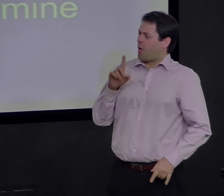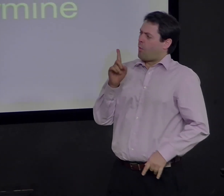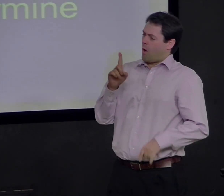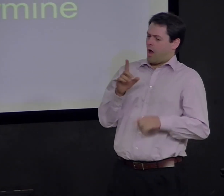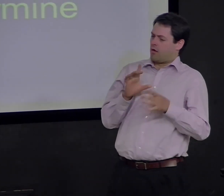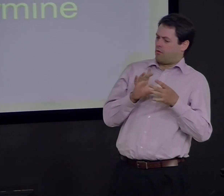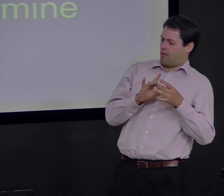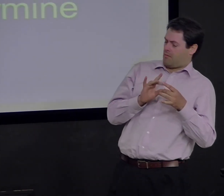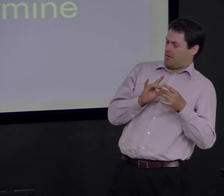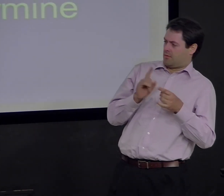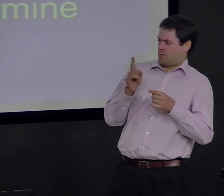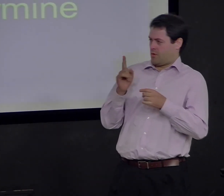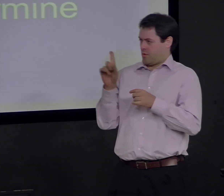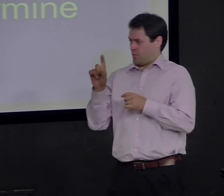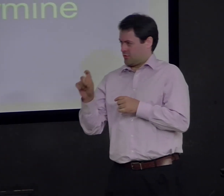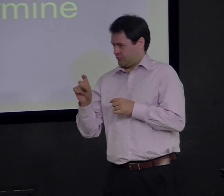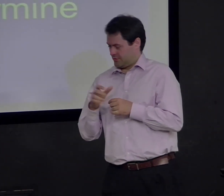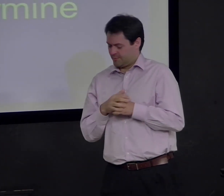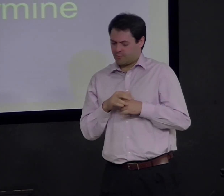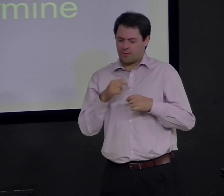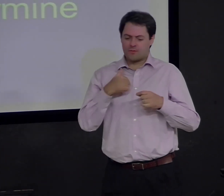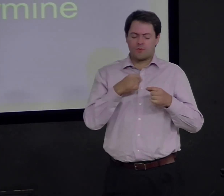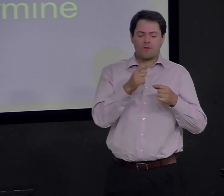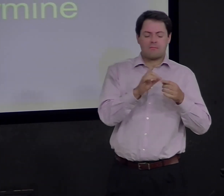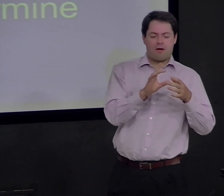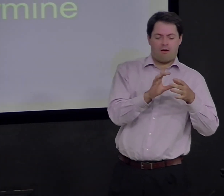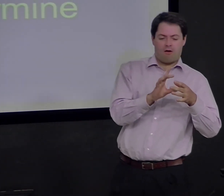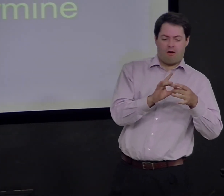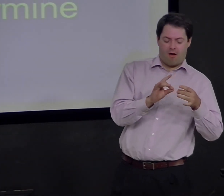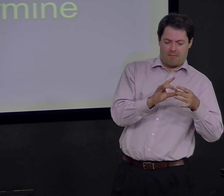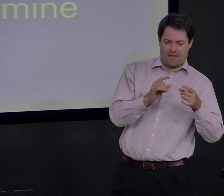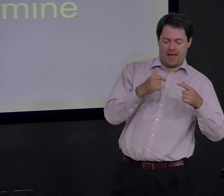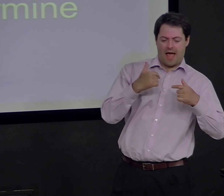Hello. I have a comment and a question.